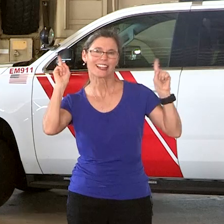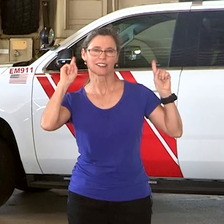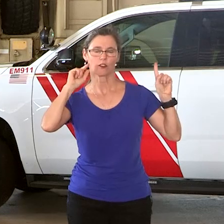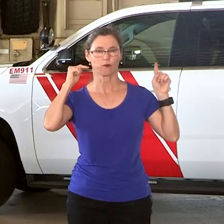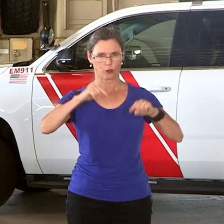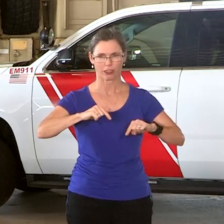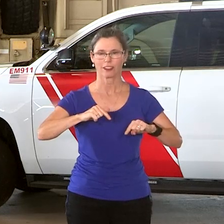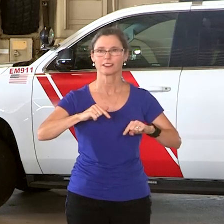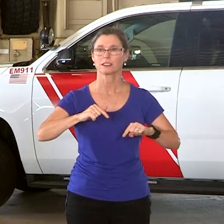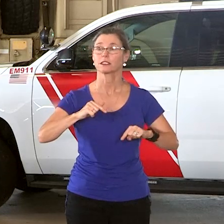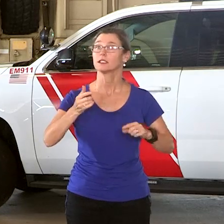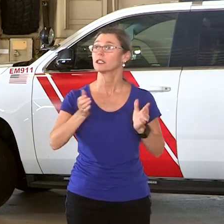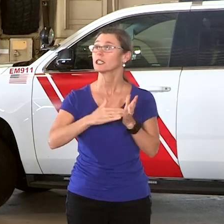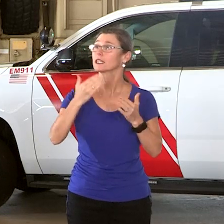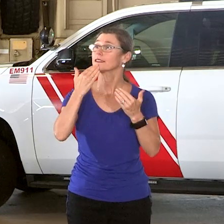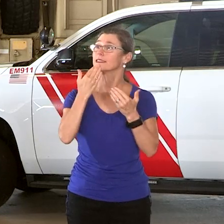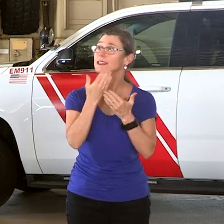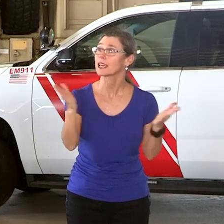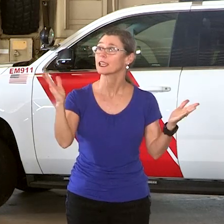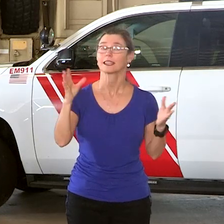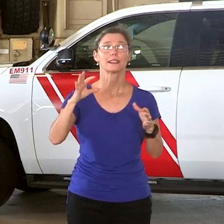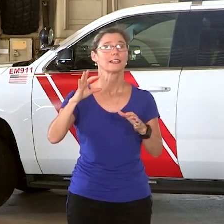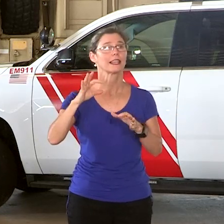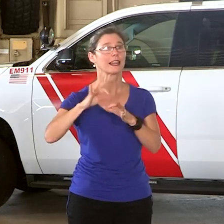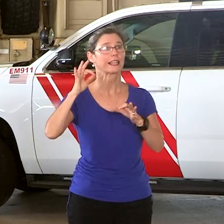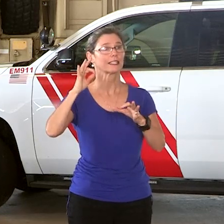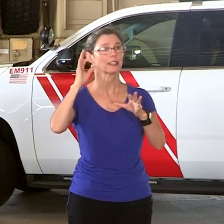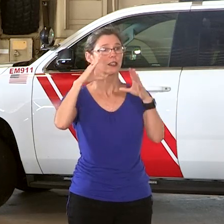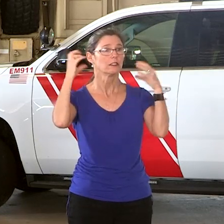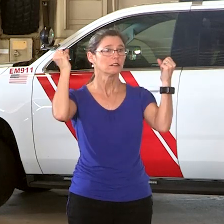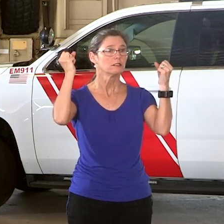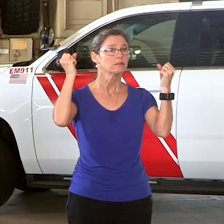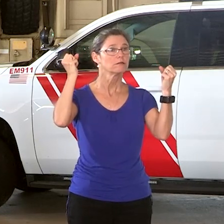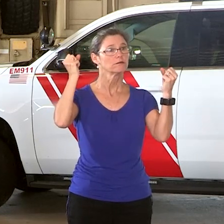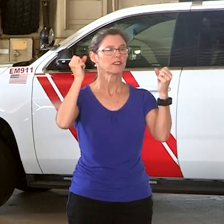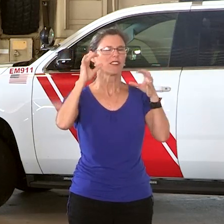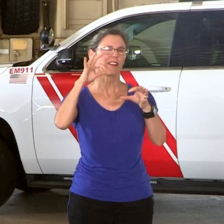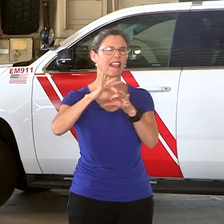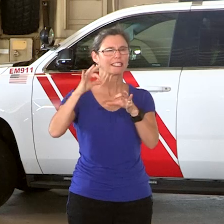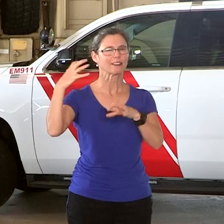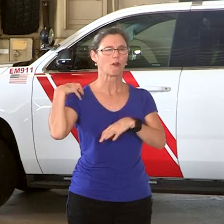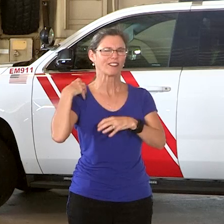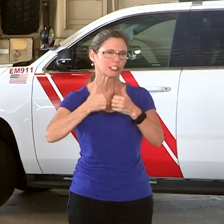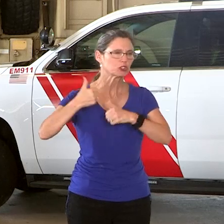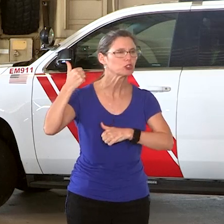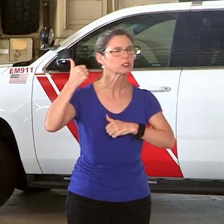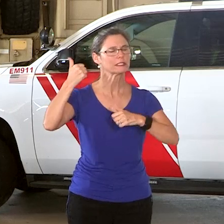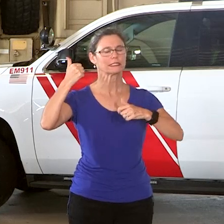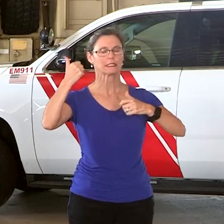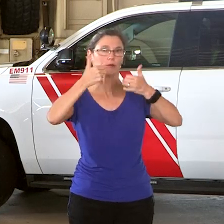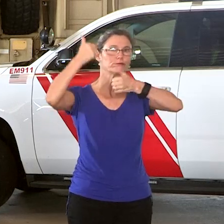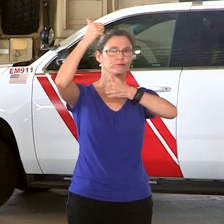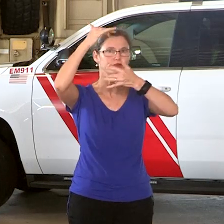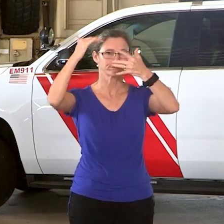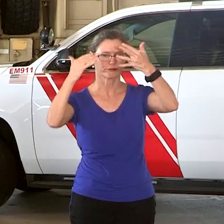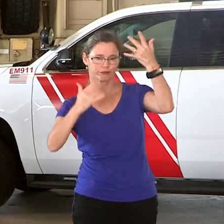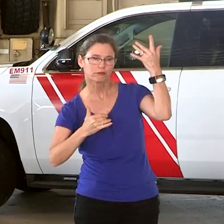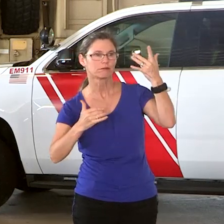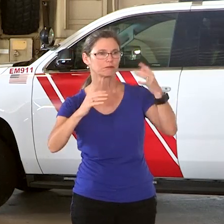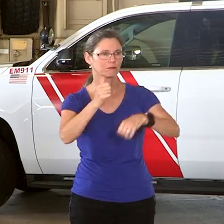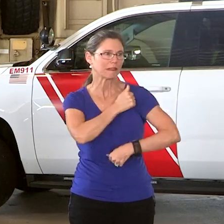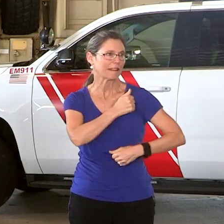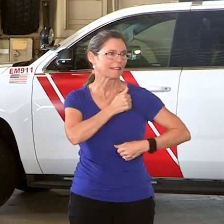thank everyone, all the elected officials, the military, everyone who has come together to make this